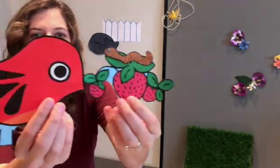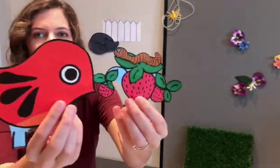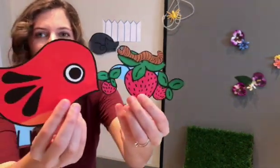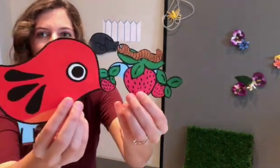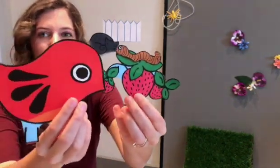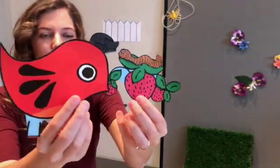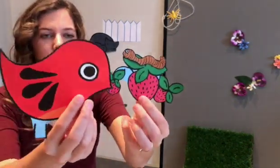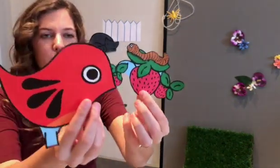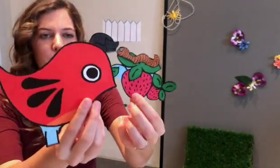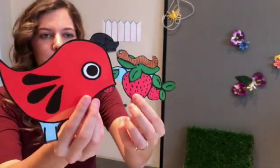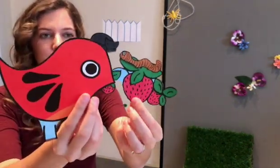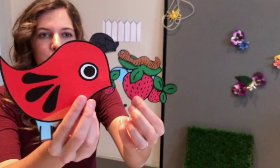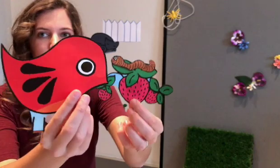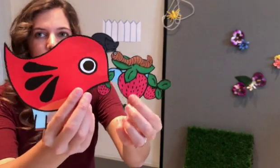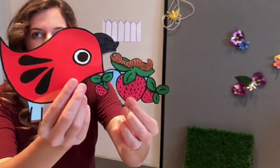together.